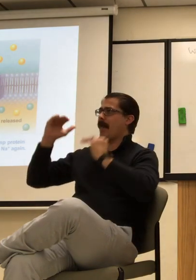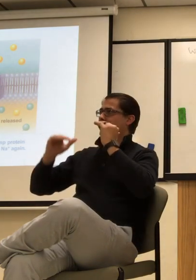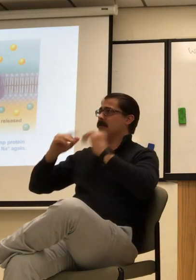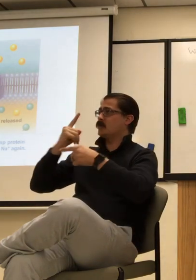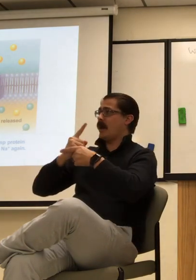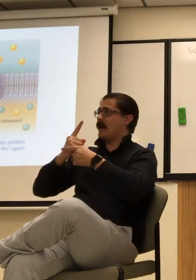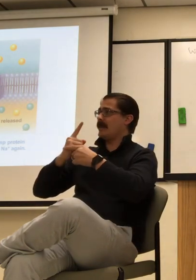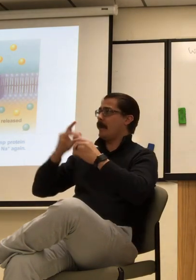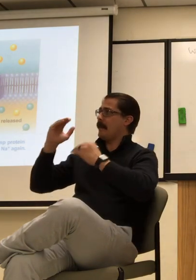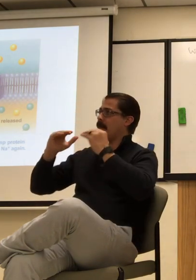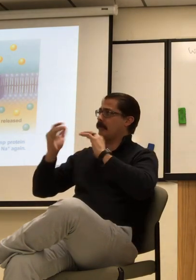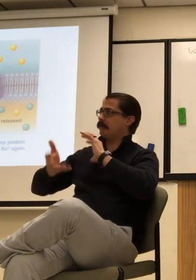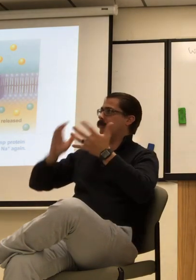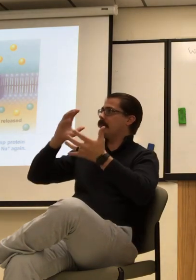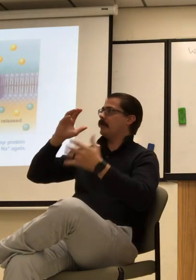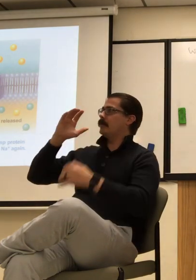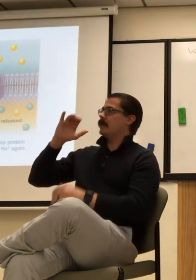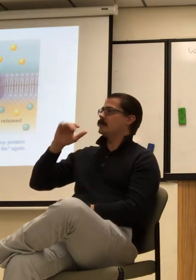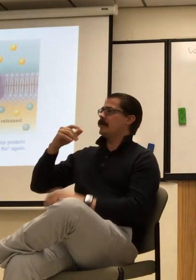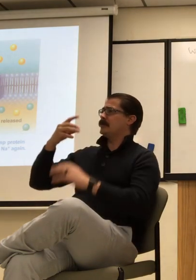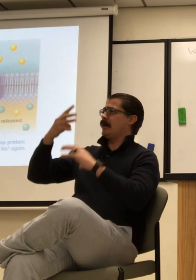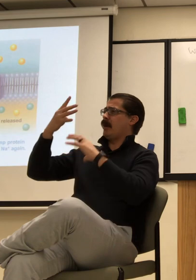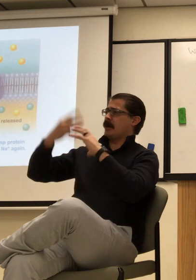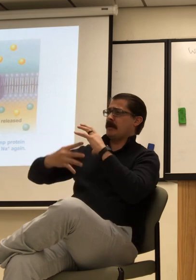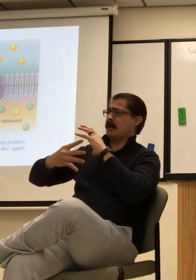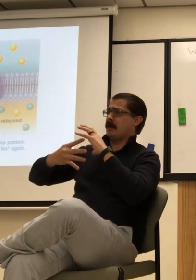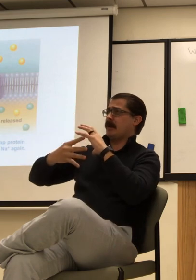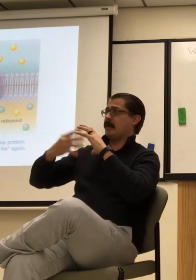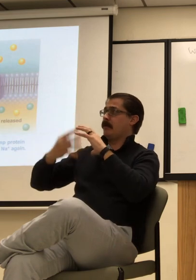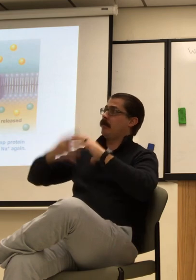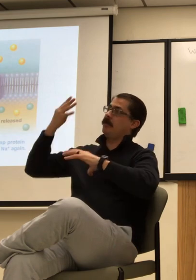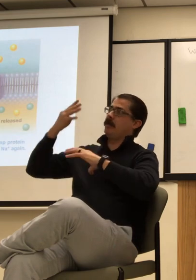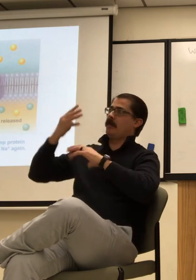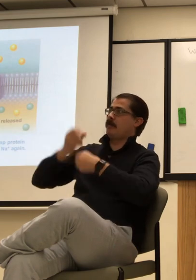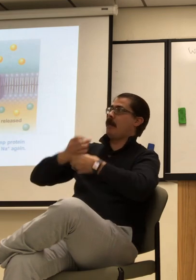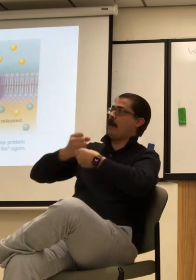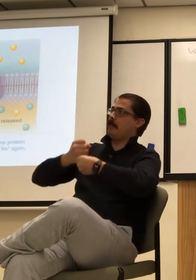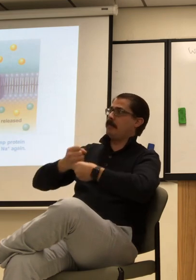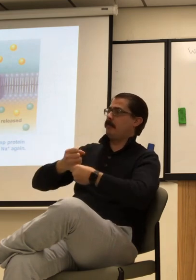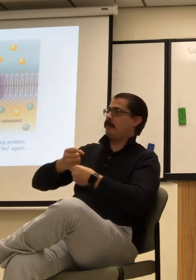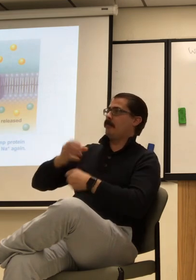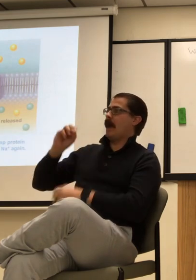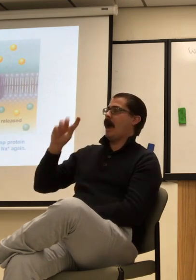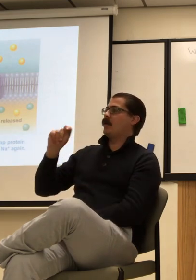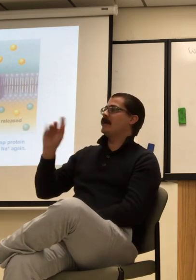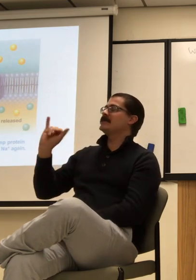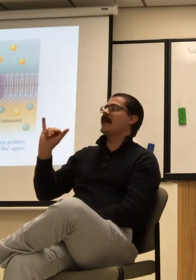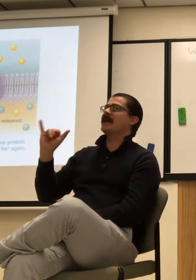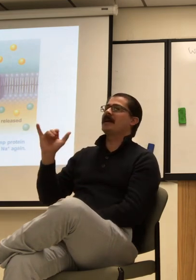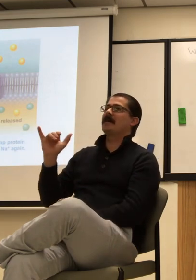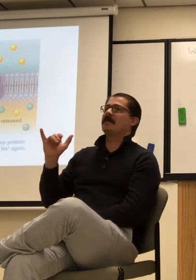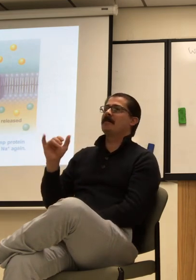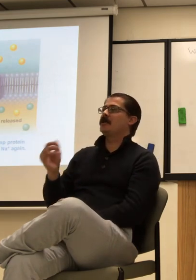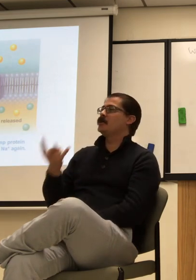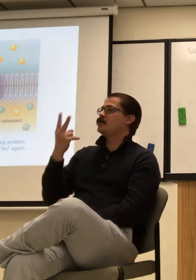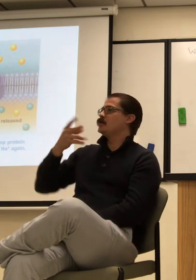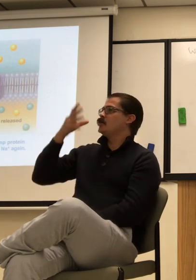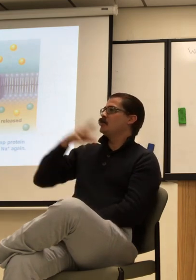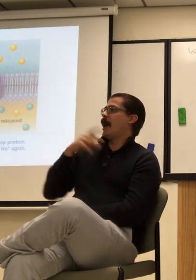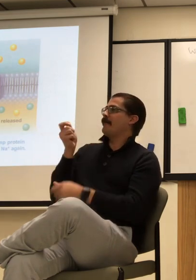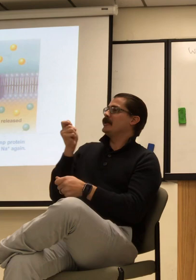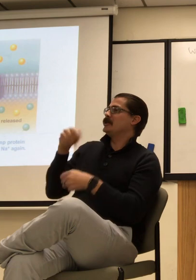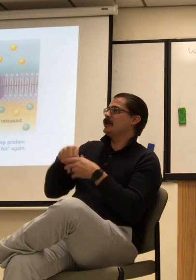It would. That's why this thing is like, oh, you're coming in, I'm getting you back out. Okay, it's kind of like two guys fishing in a